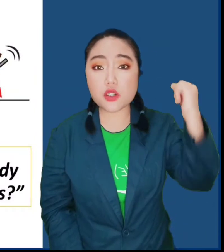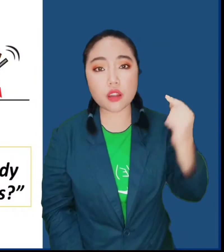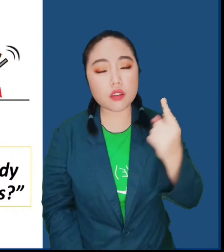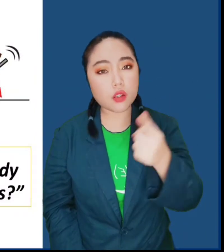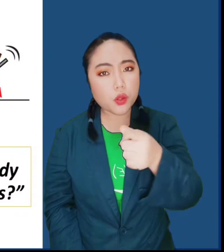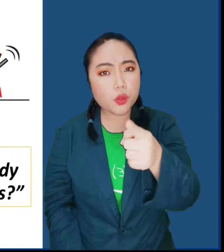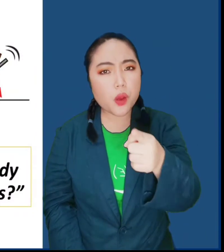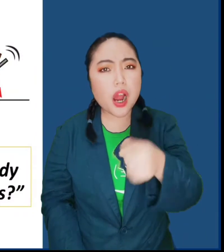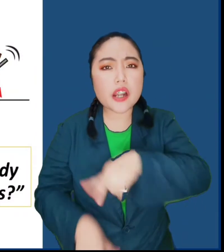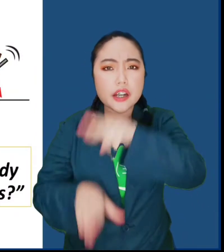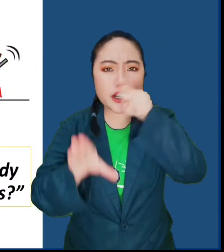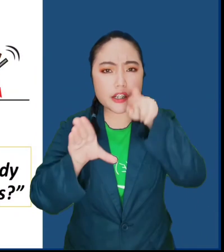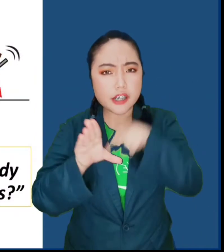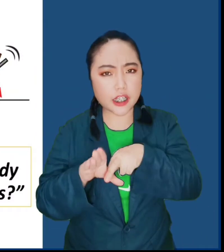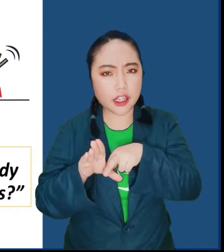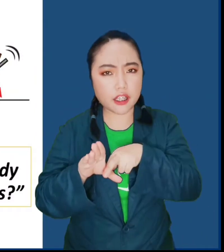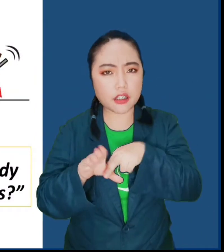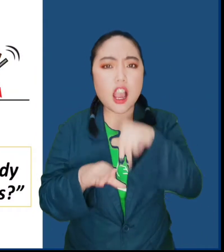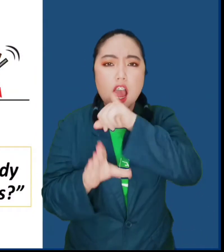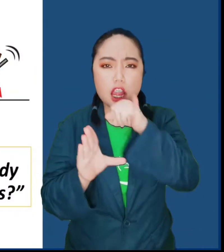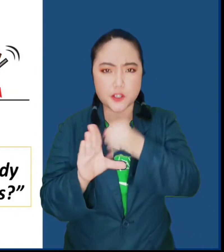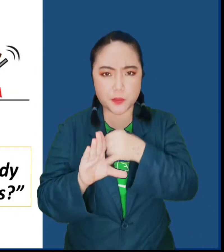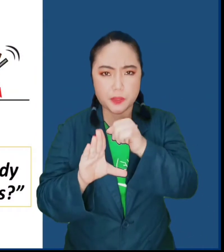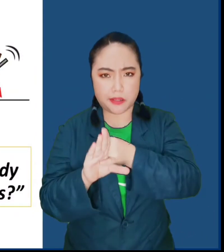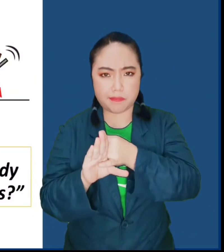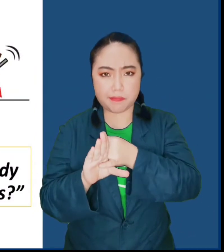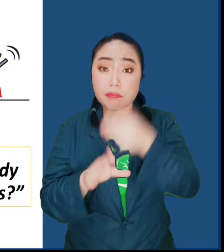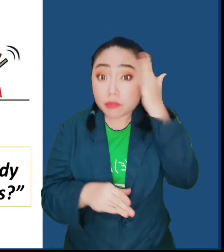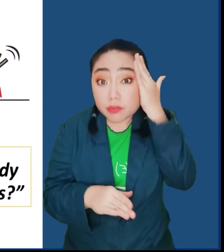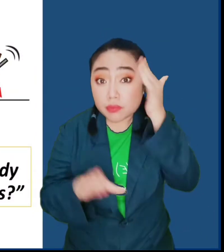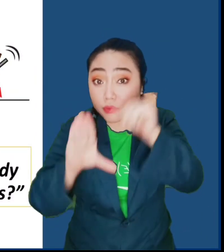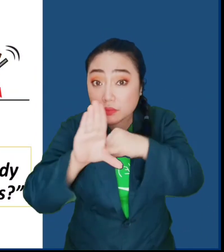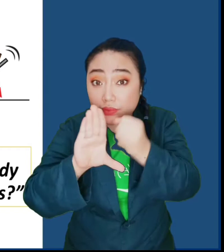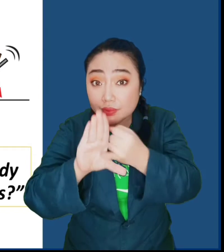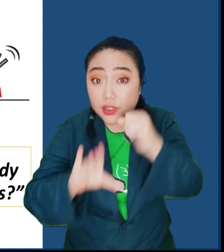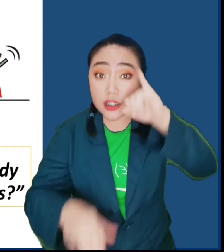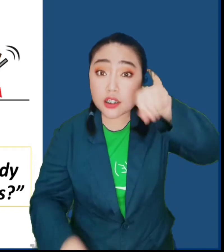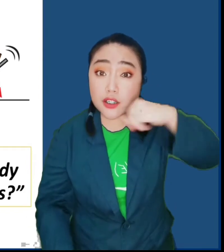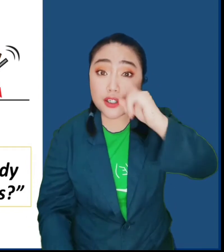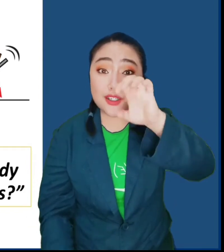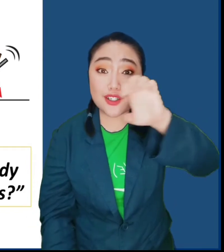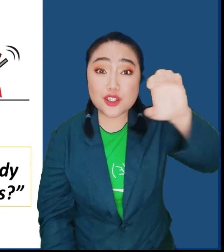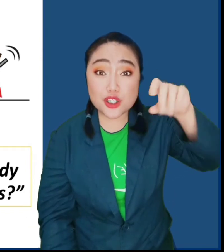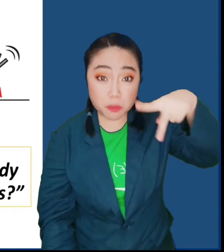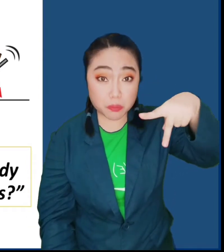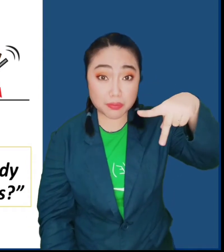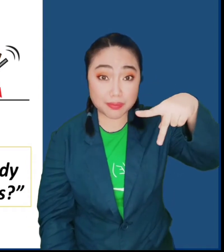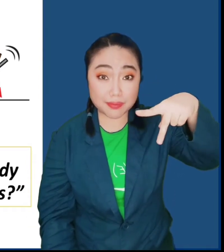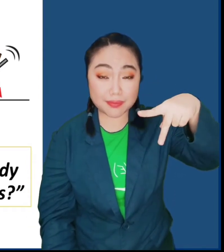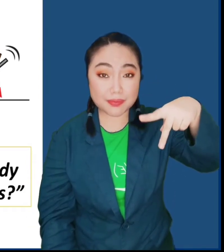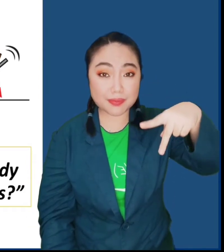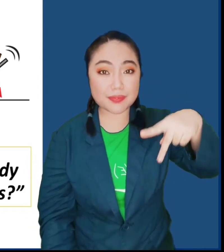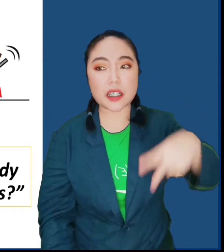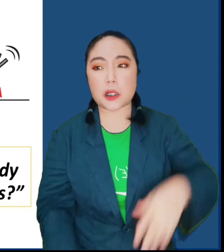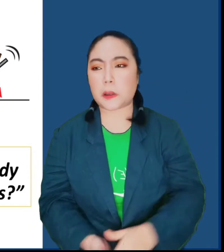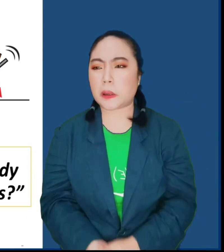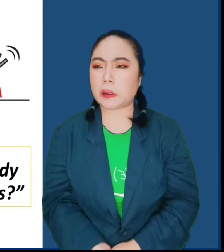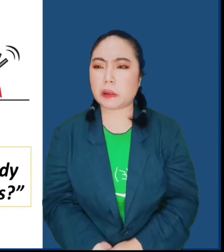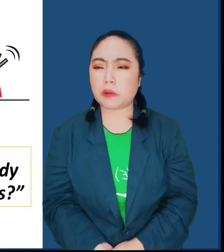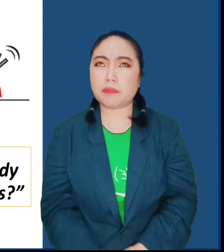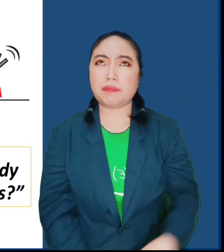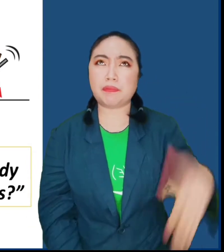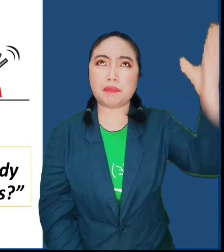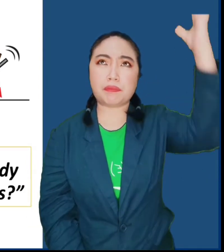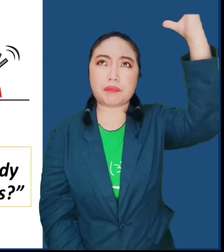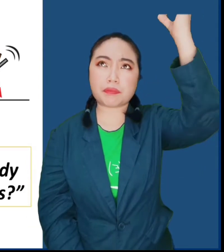So imagine this. You are riding a jeepney. Do you know what a jeep is?